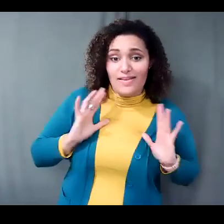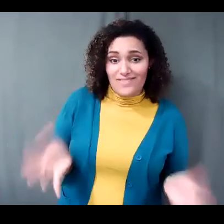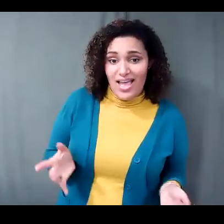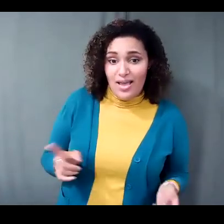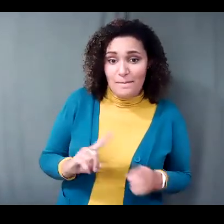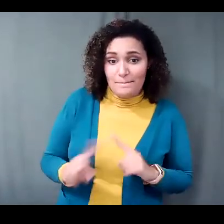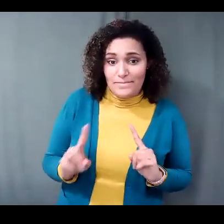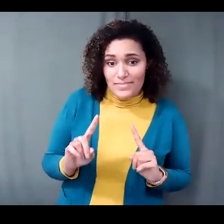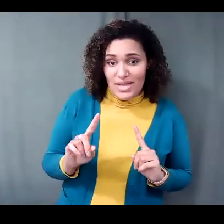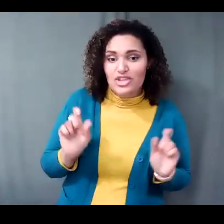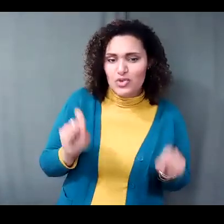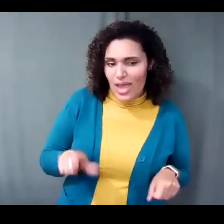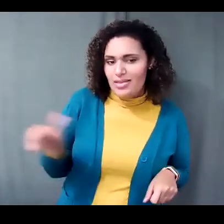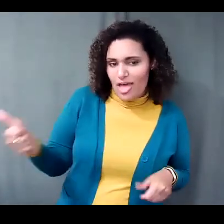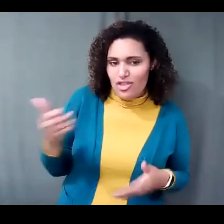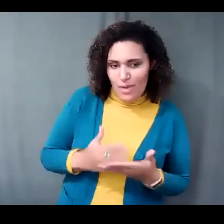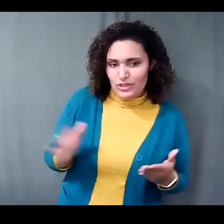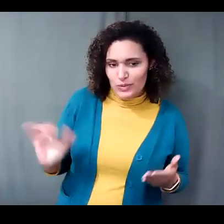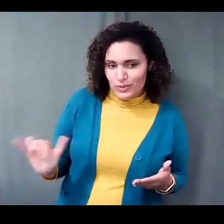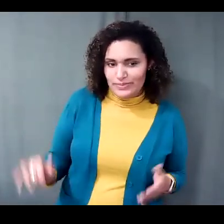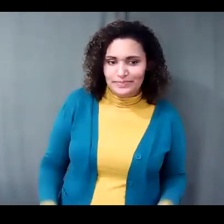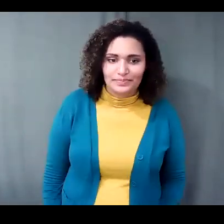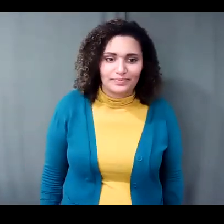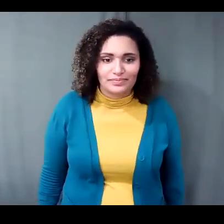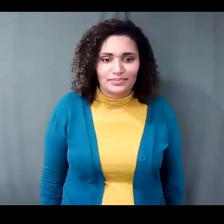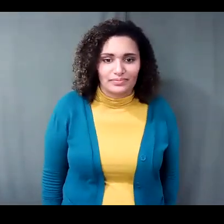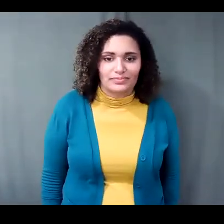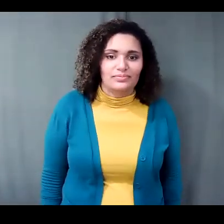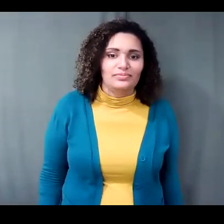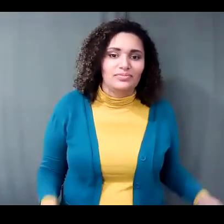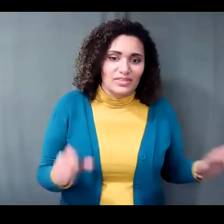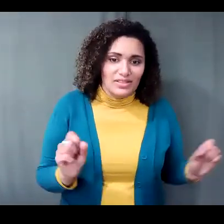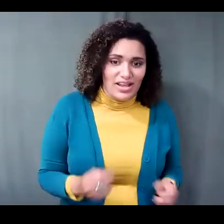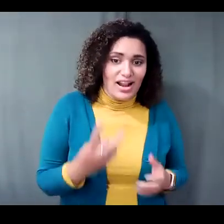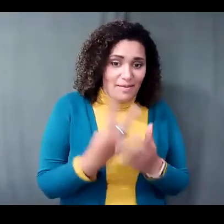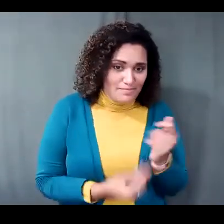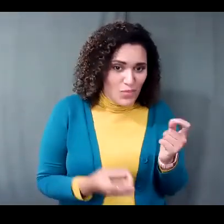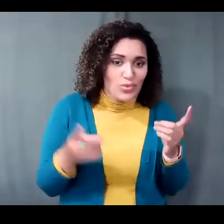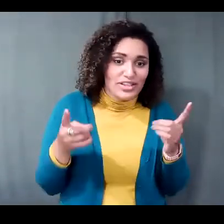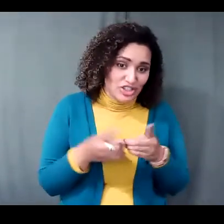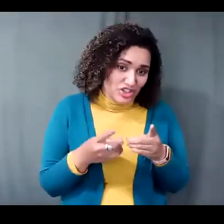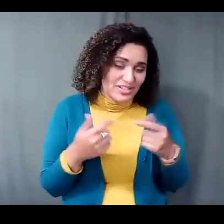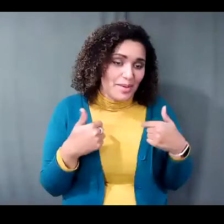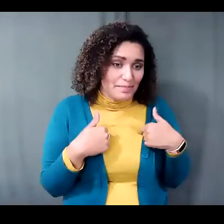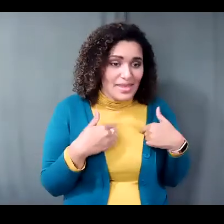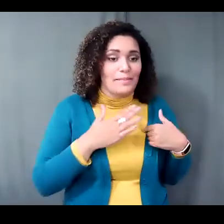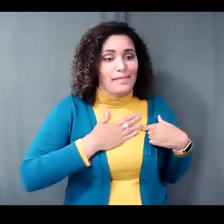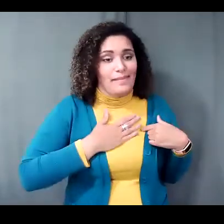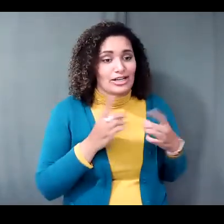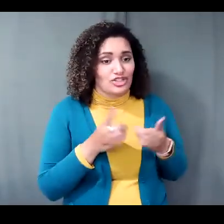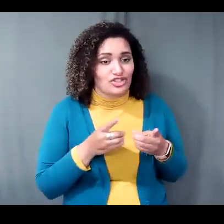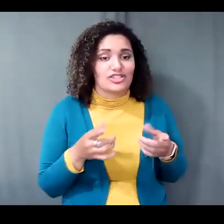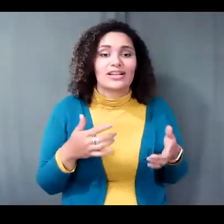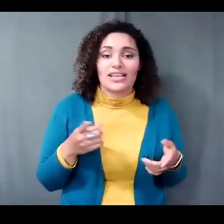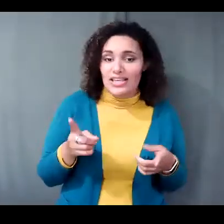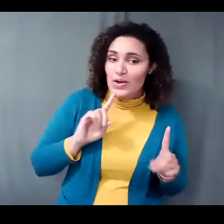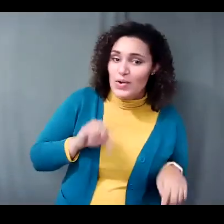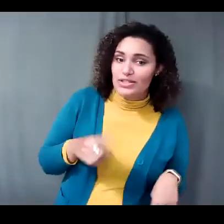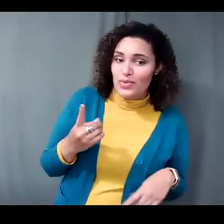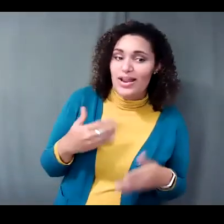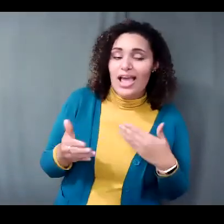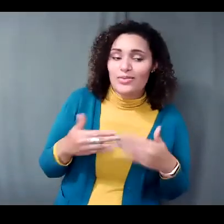minds kind of wine and cheese go together, but a lot of cheese does not do wine any favors. Yeah. It's just too much. They